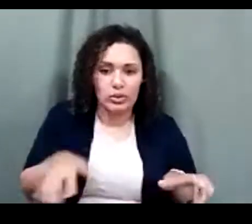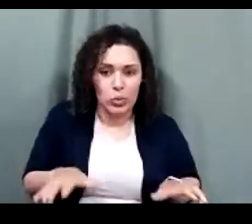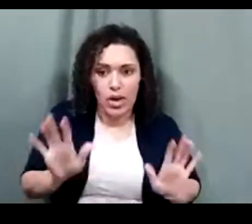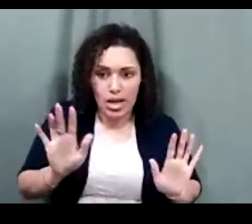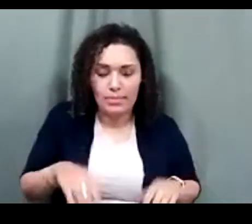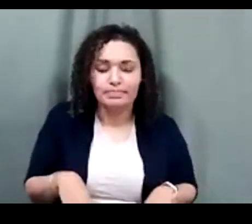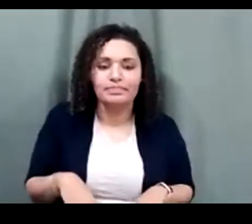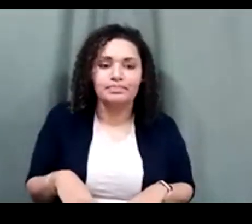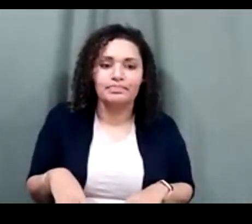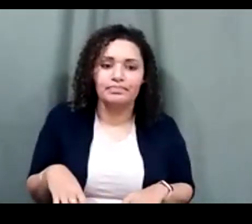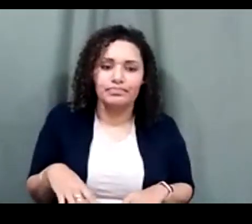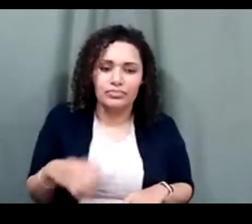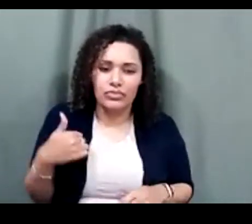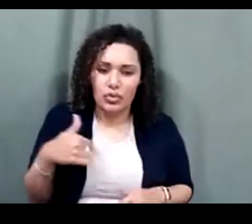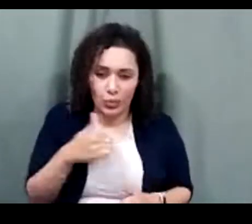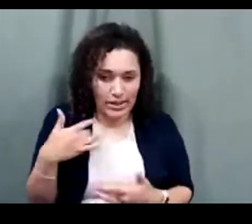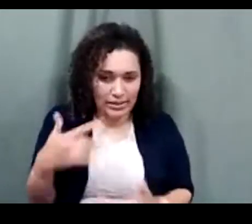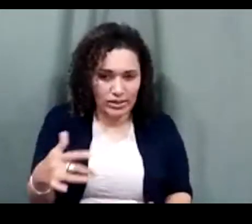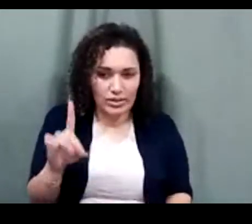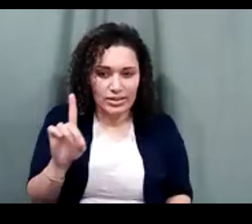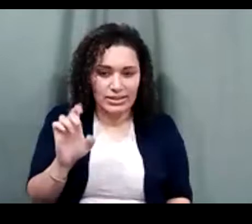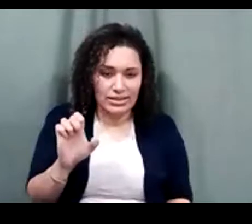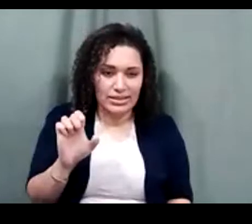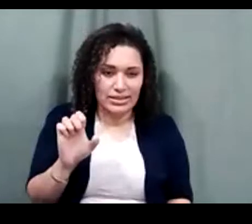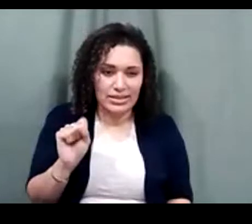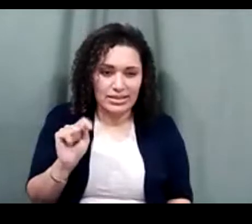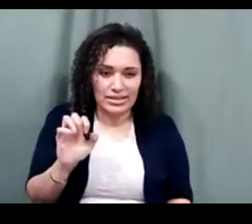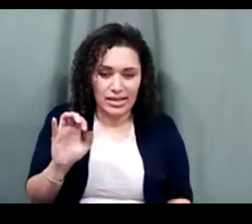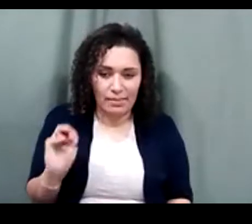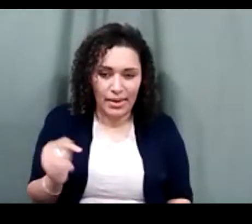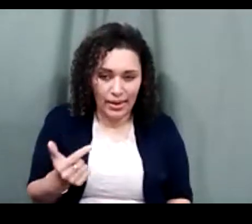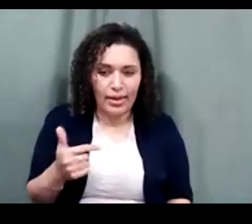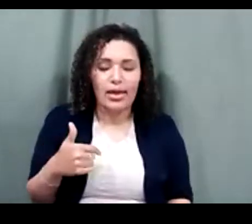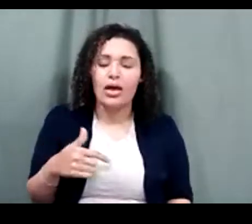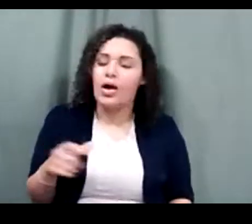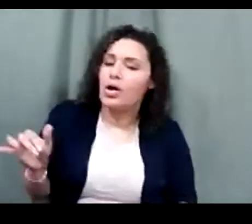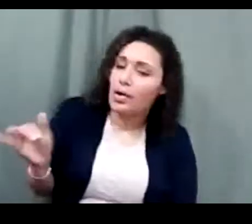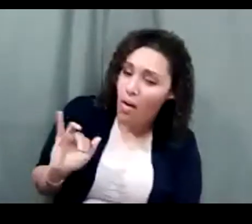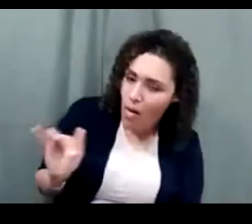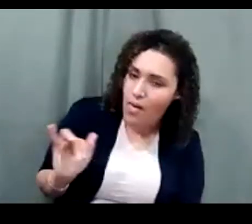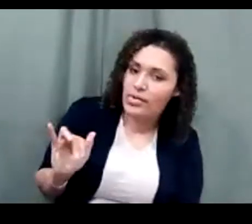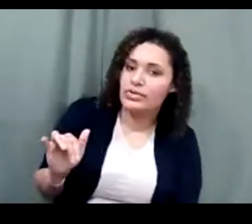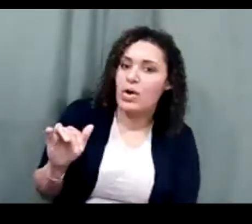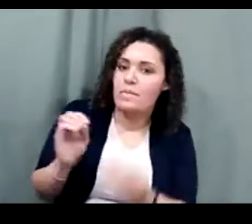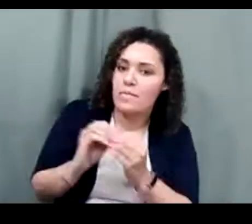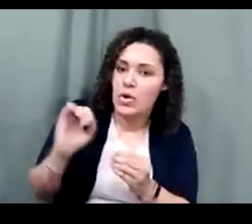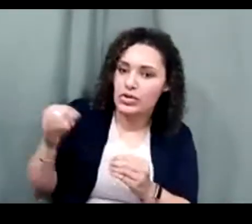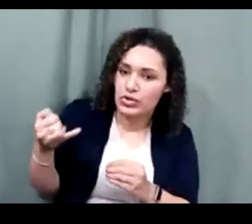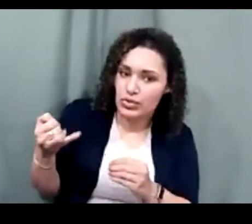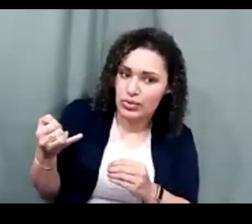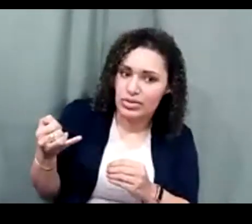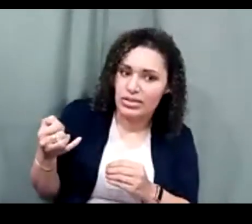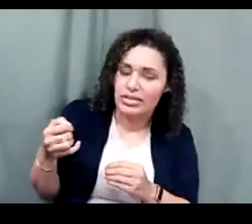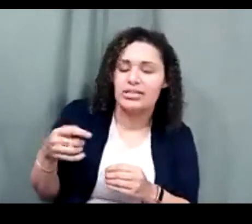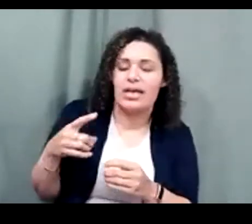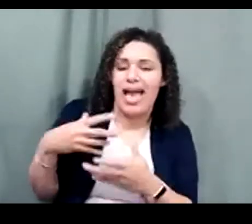so we tend to do the de-stemming, not always. You also you tend to get more of the juice out of the grape without having to press as